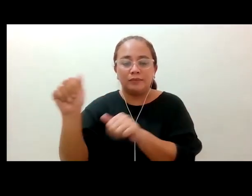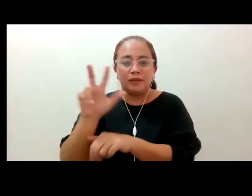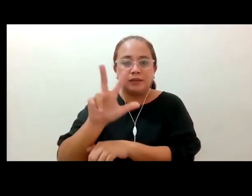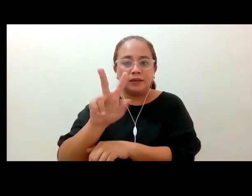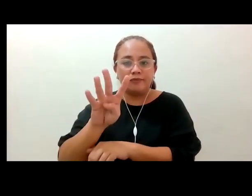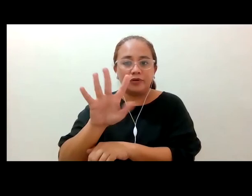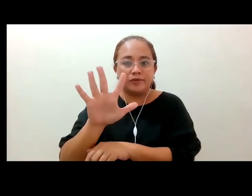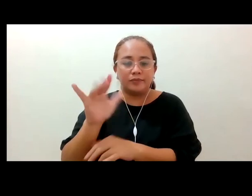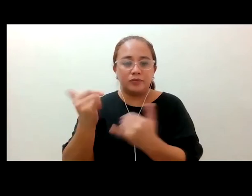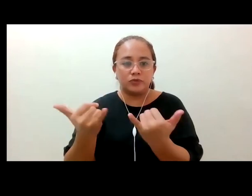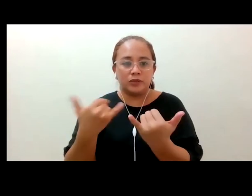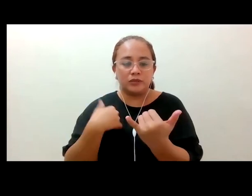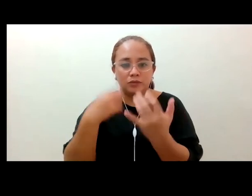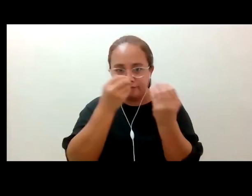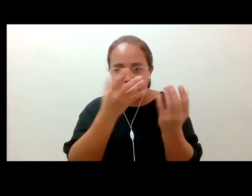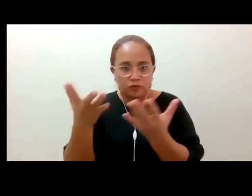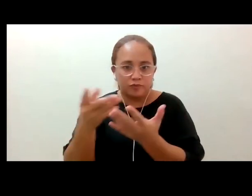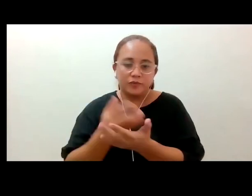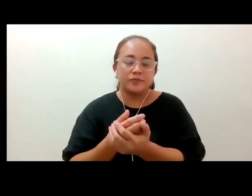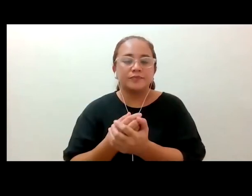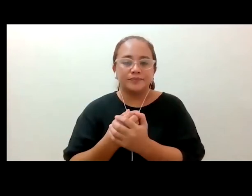So just to let you know.